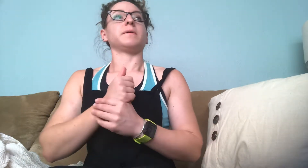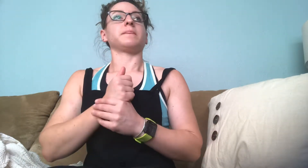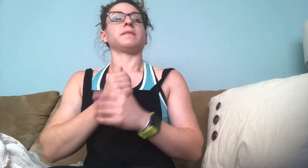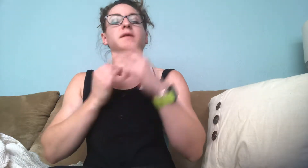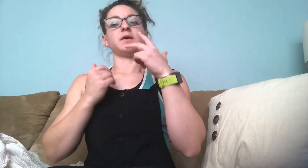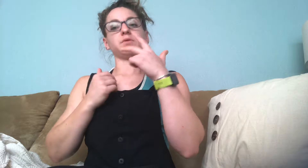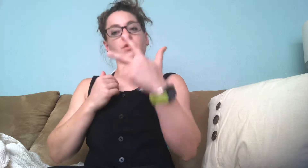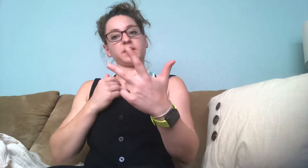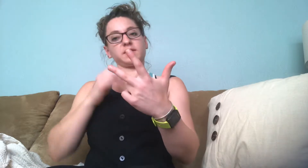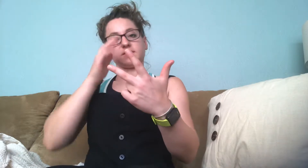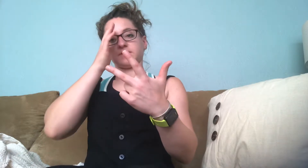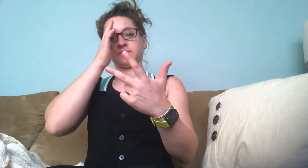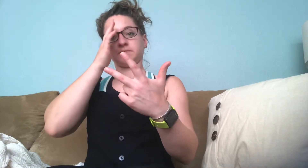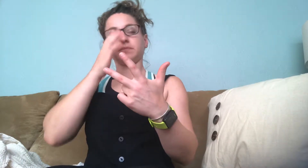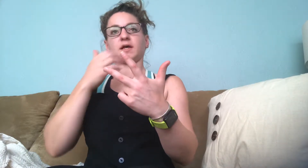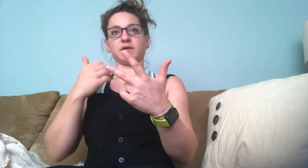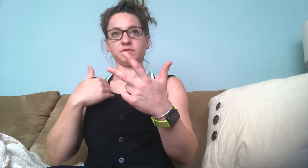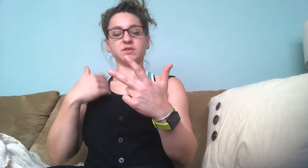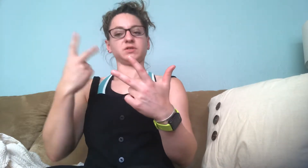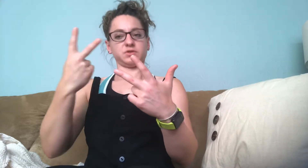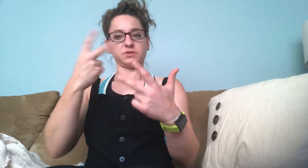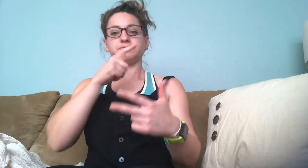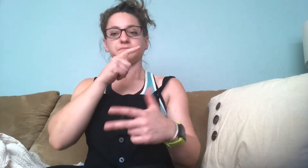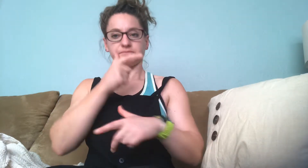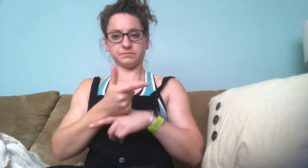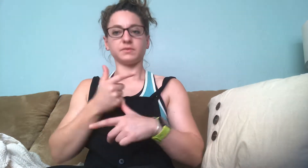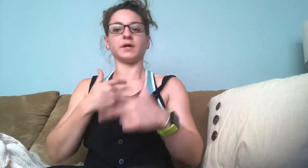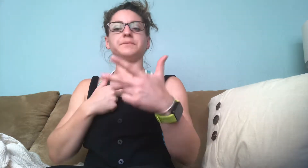Okay, then I would go like this. I have 2 sisters. Okay.